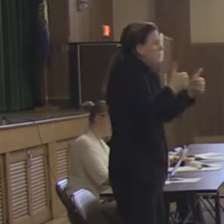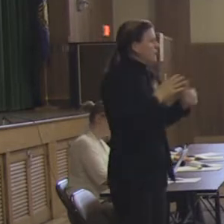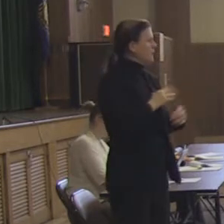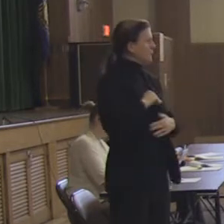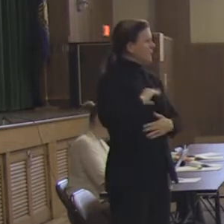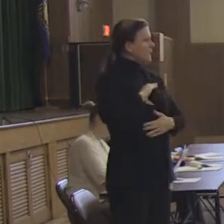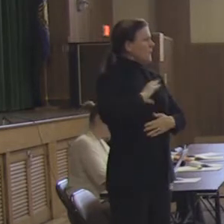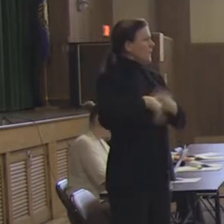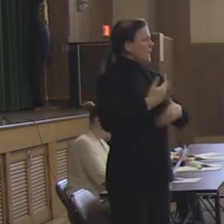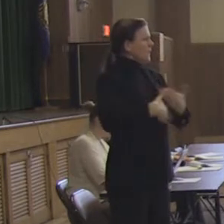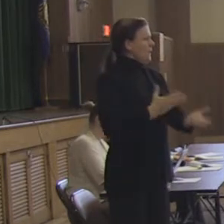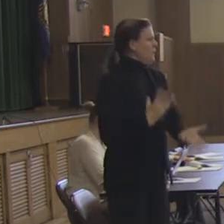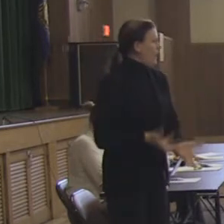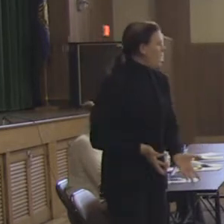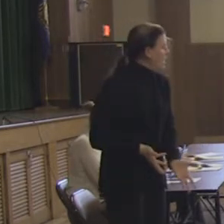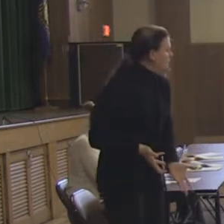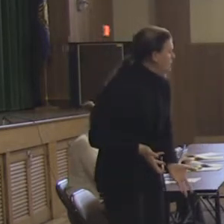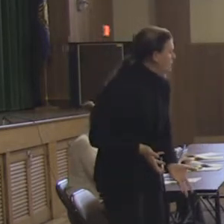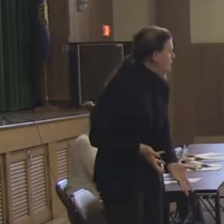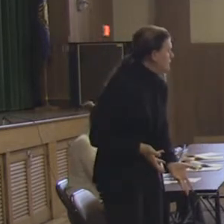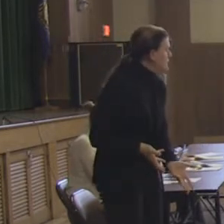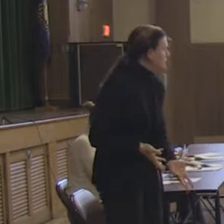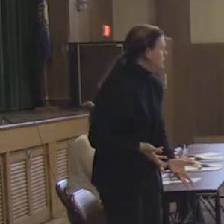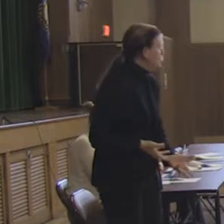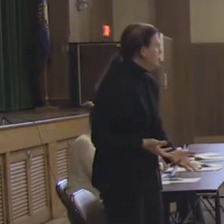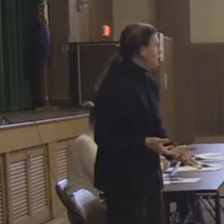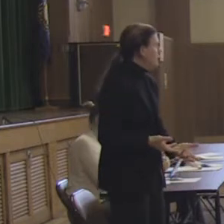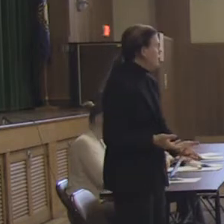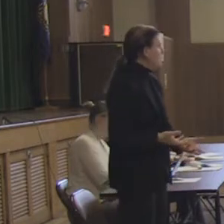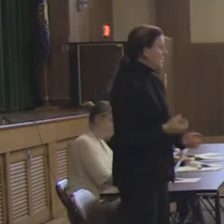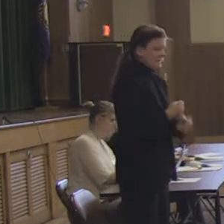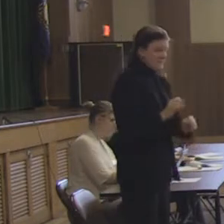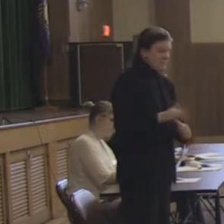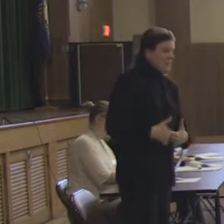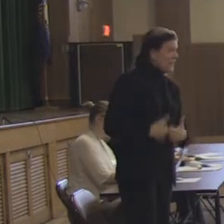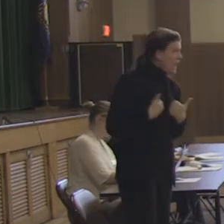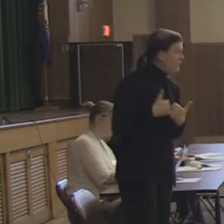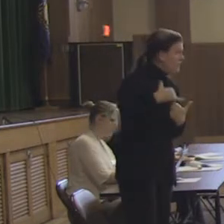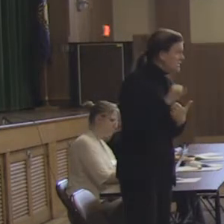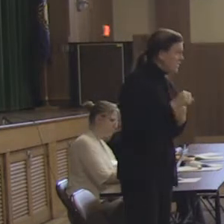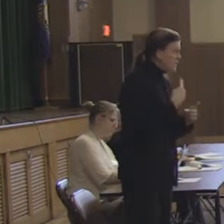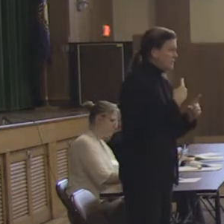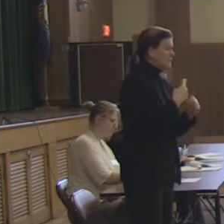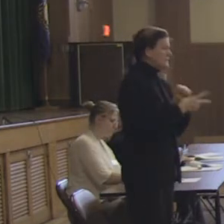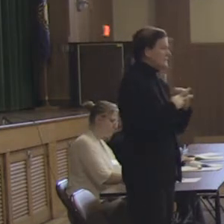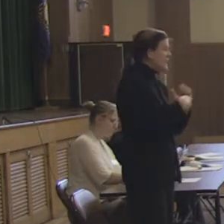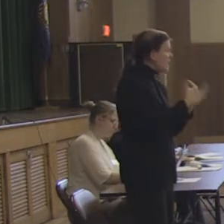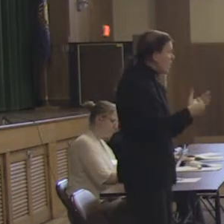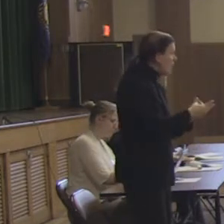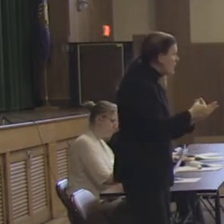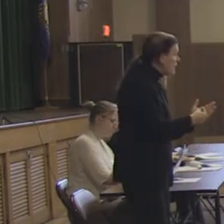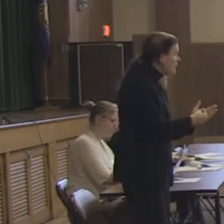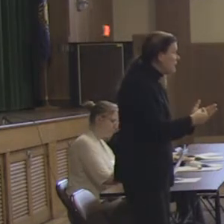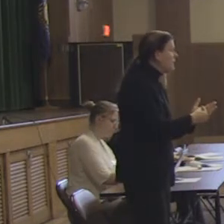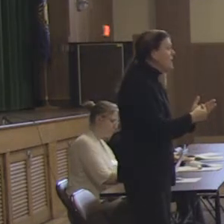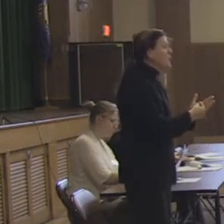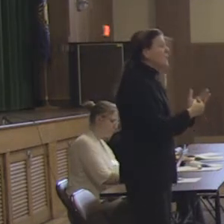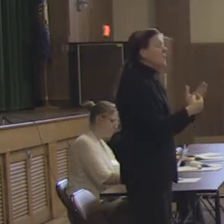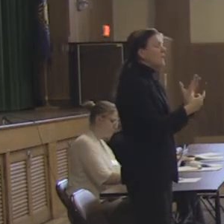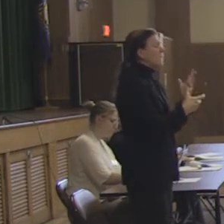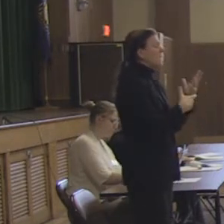just 2 hours. It saves not only a person's life, but it also saves on costs. It saves,